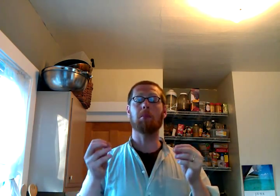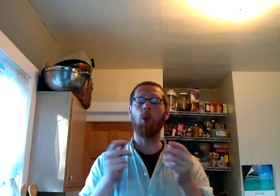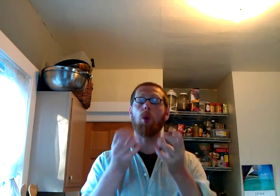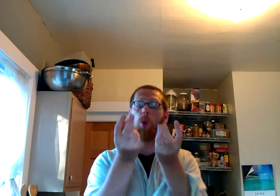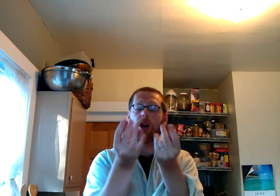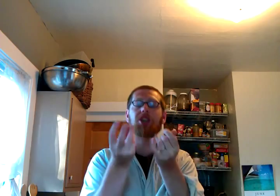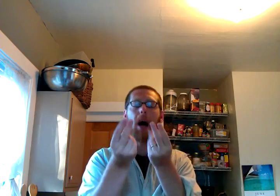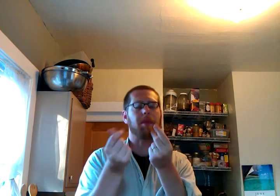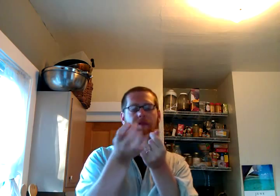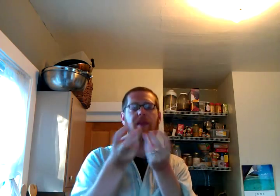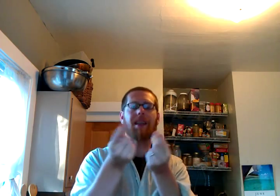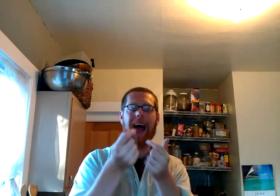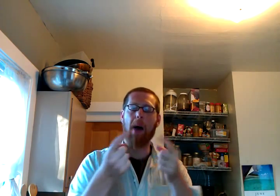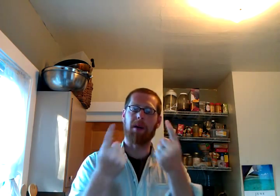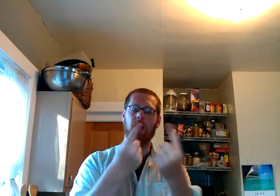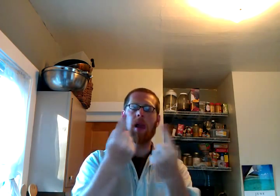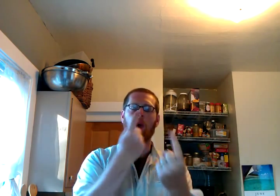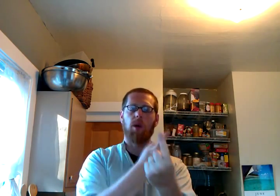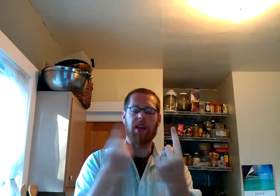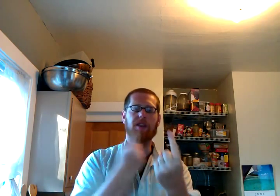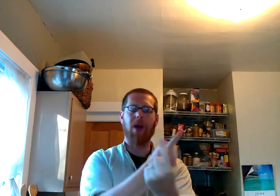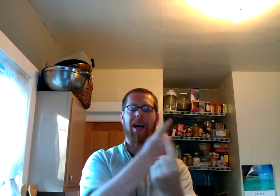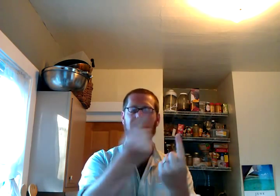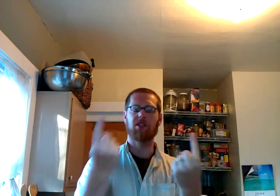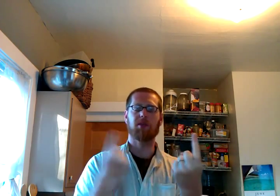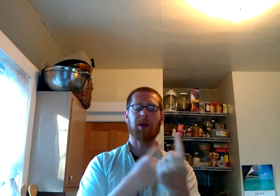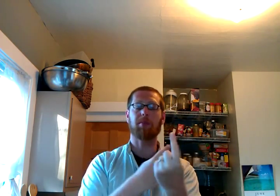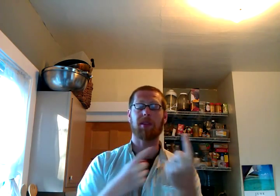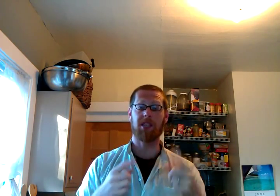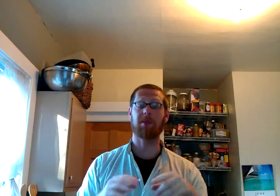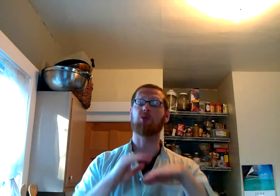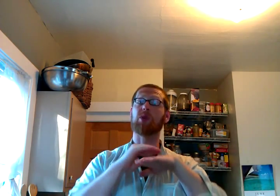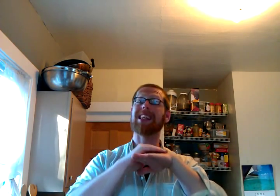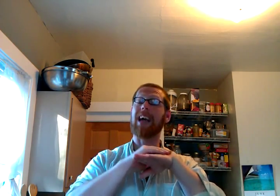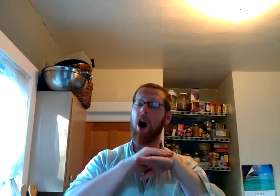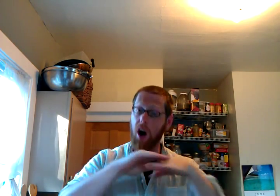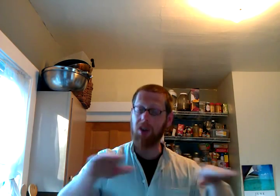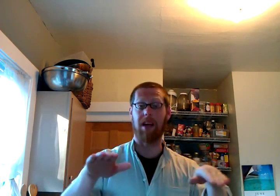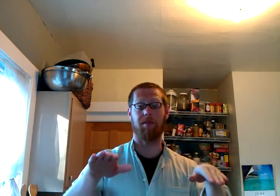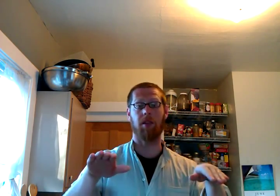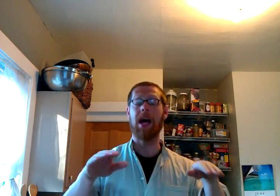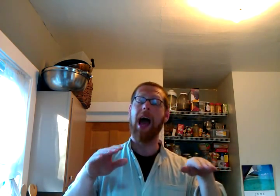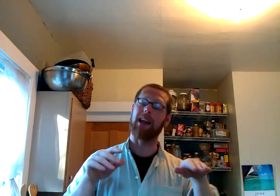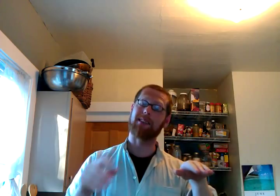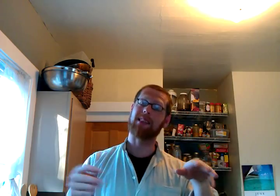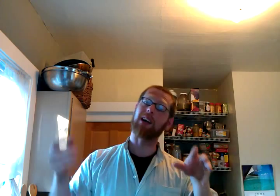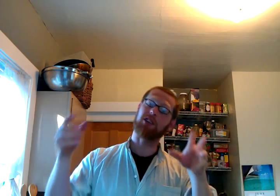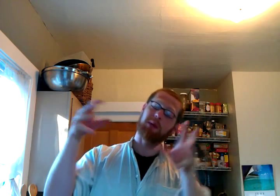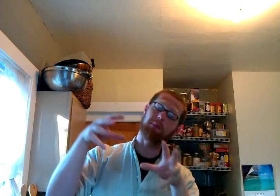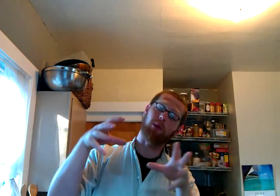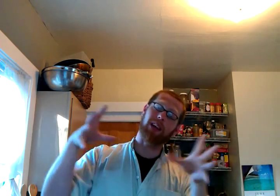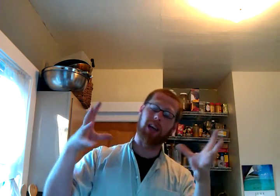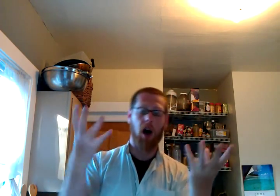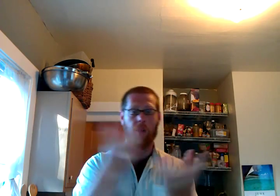more workshop-y feel happen where the interactions between participants really are level and it's not just people